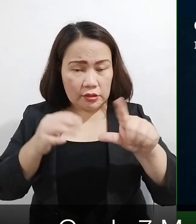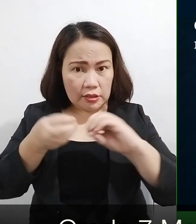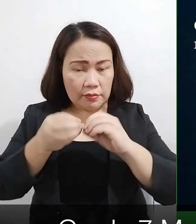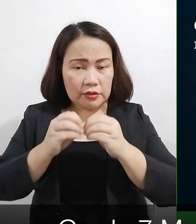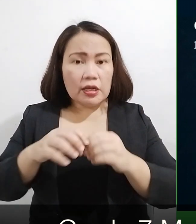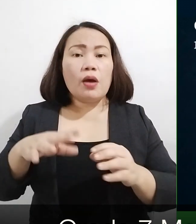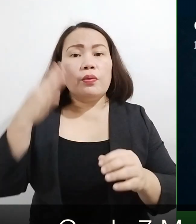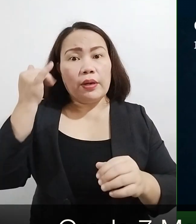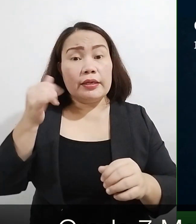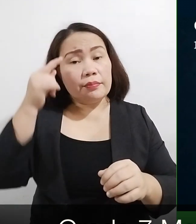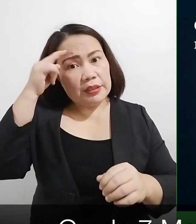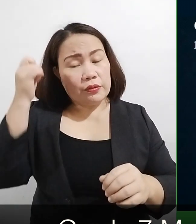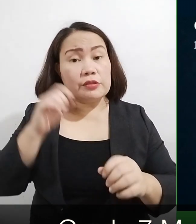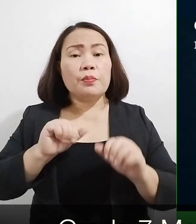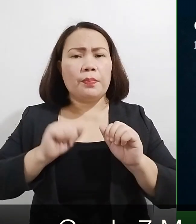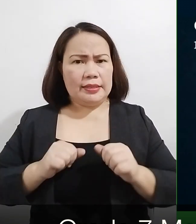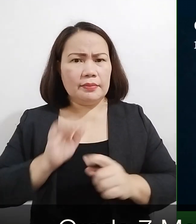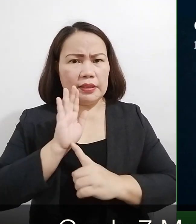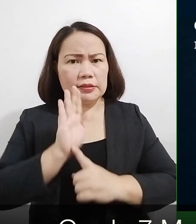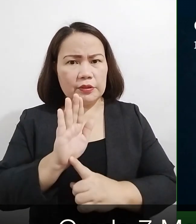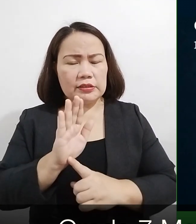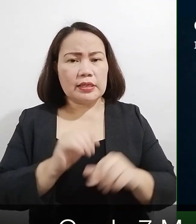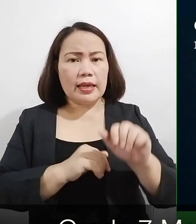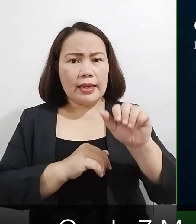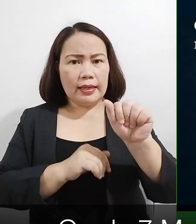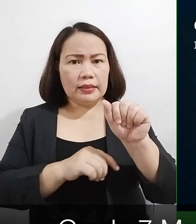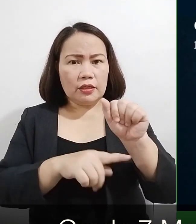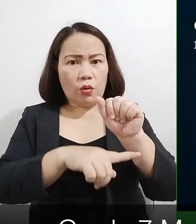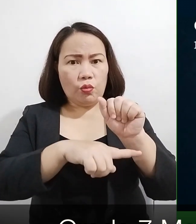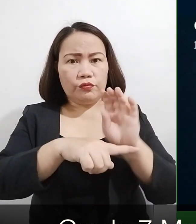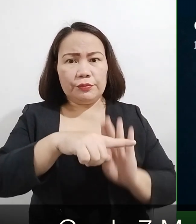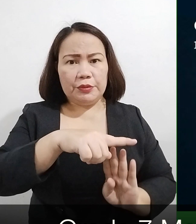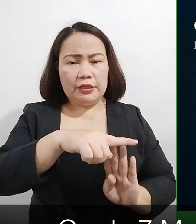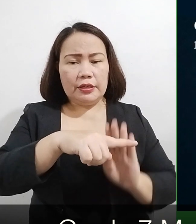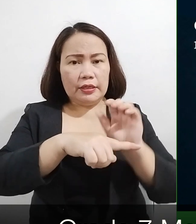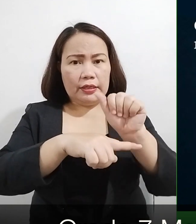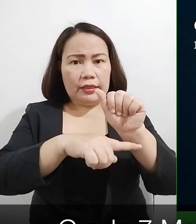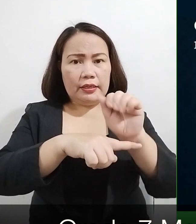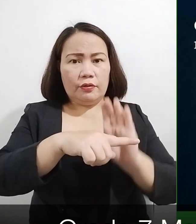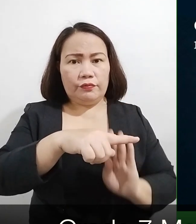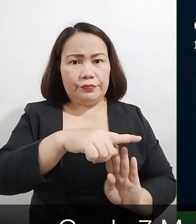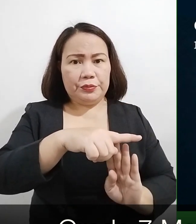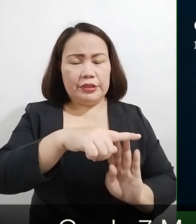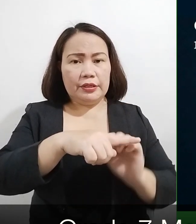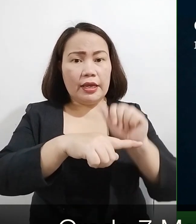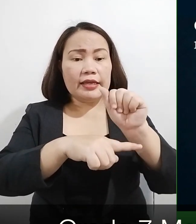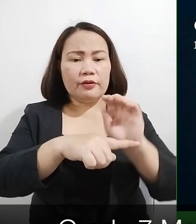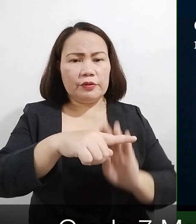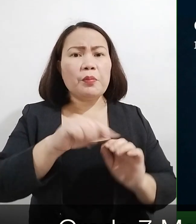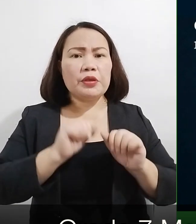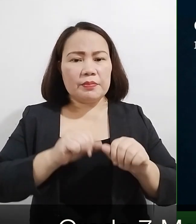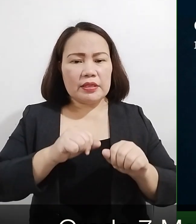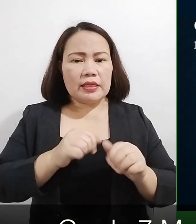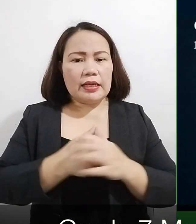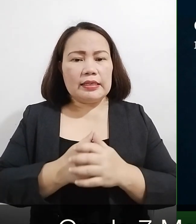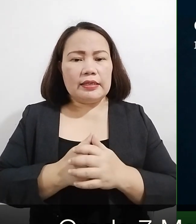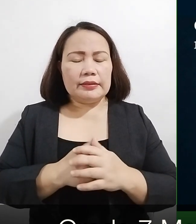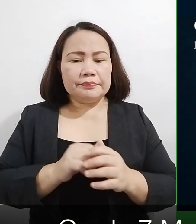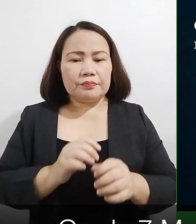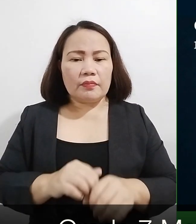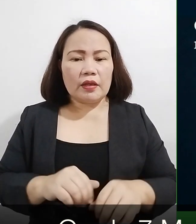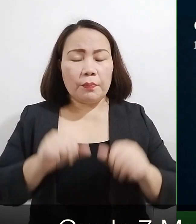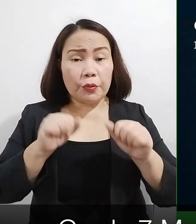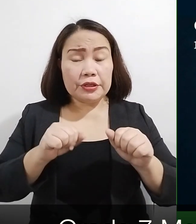of A over B. So, ito po ang tatandaan. Kapag ang nakuha natin, ang square root natin